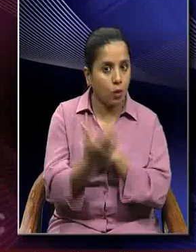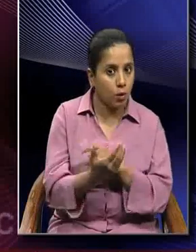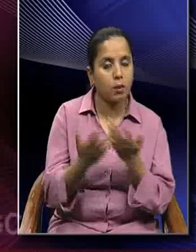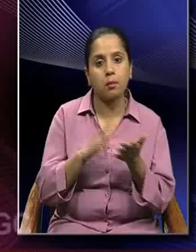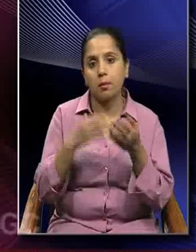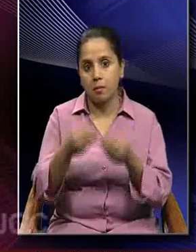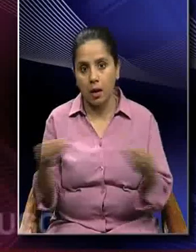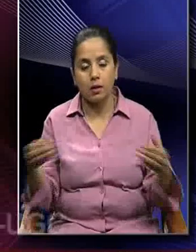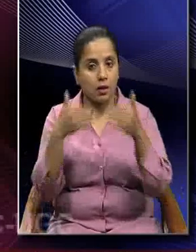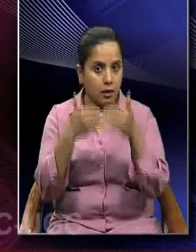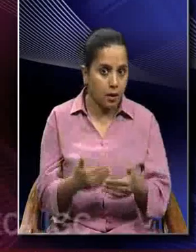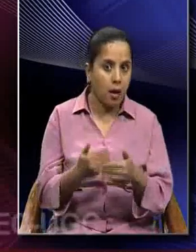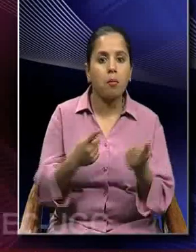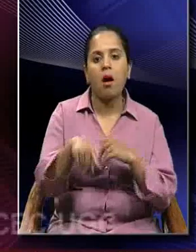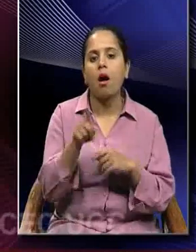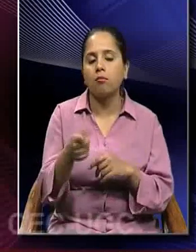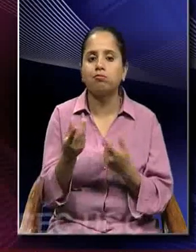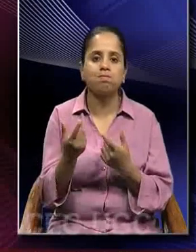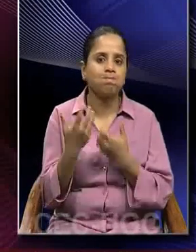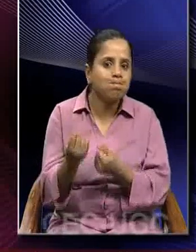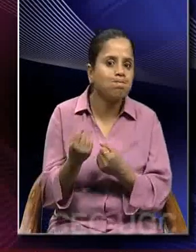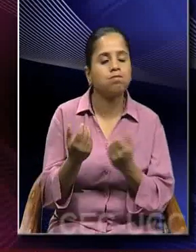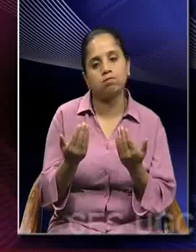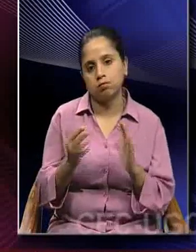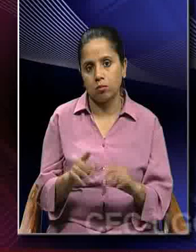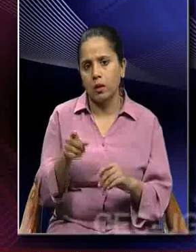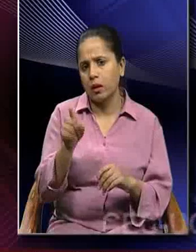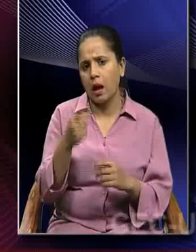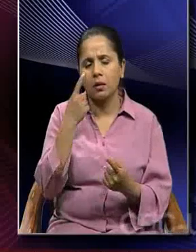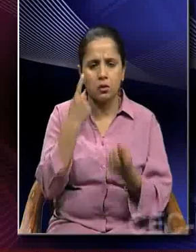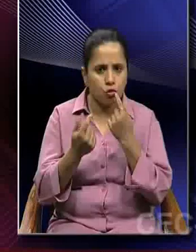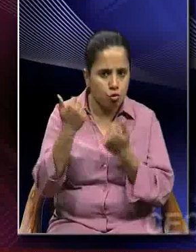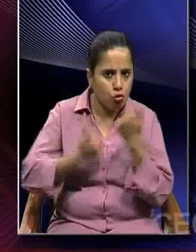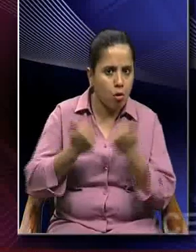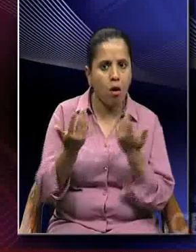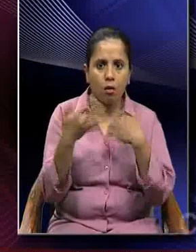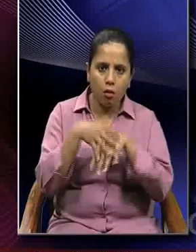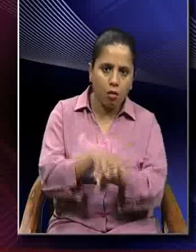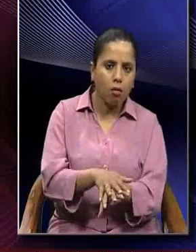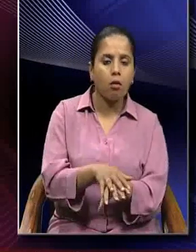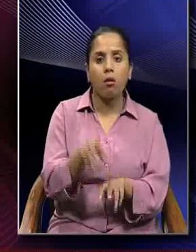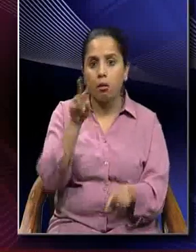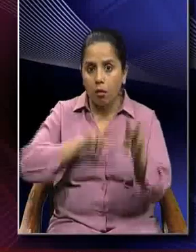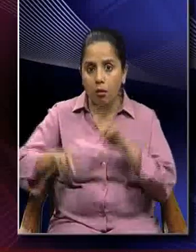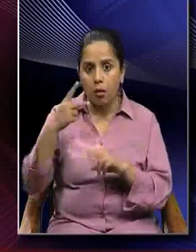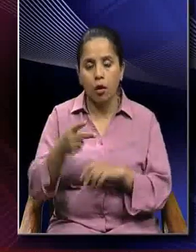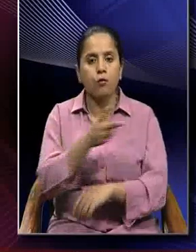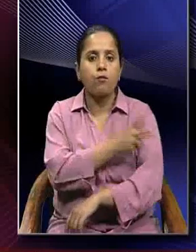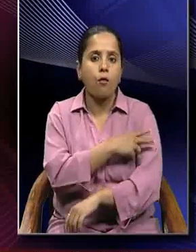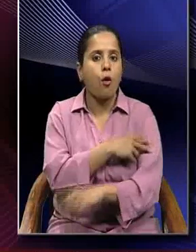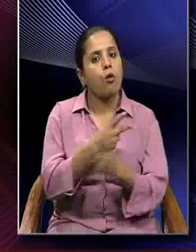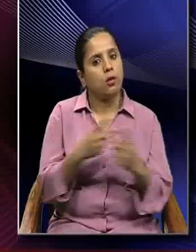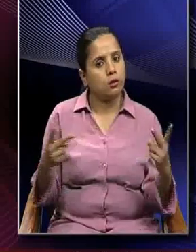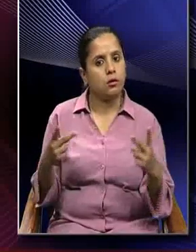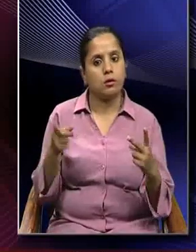material limits would bind them. So we can see that they examine and they blend determinism with voluntarism